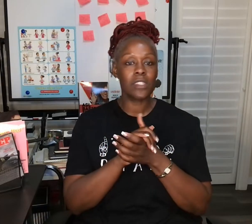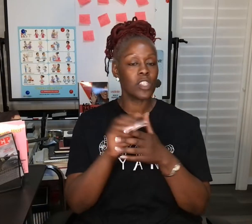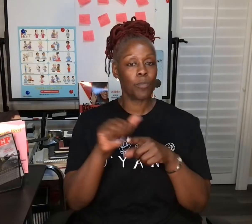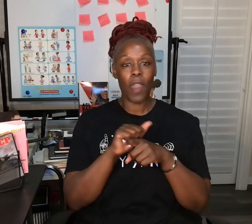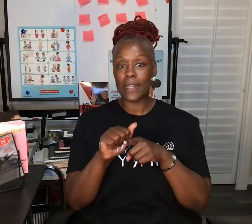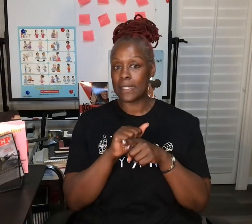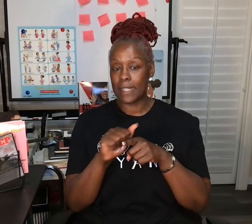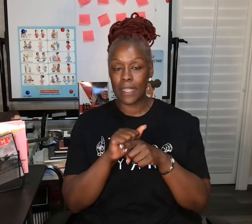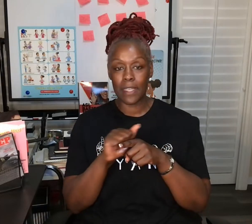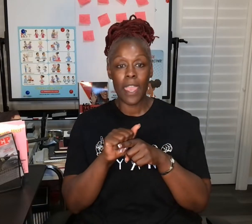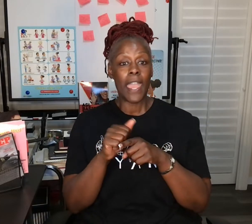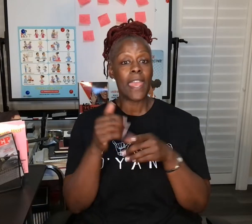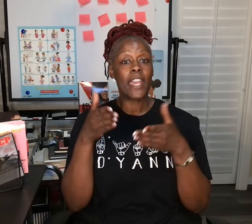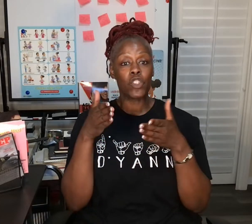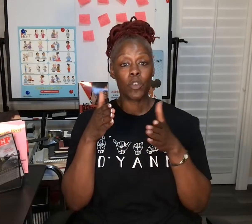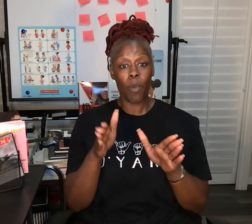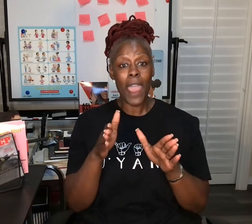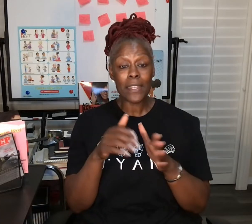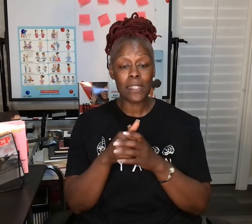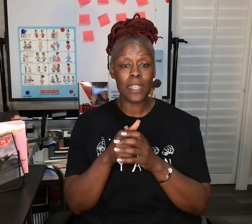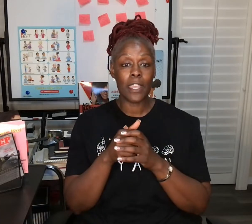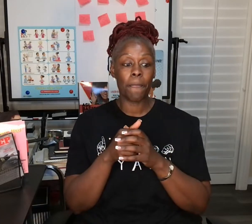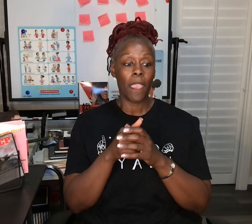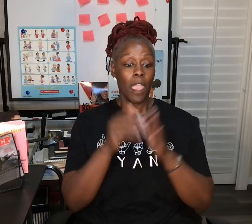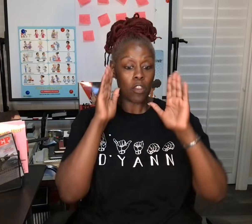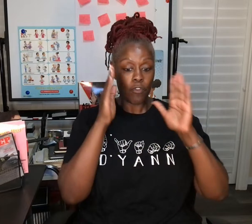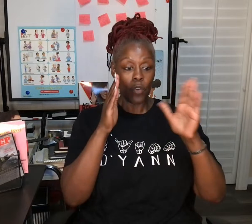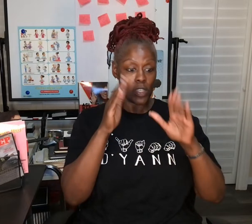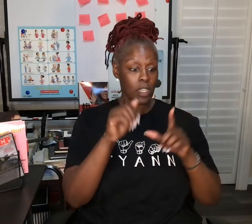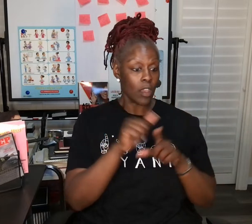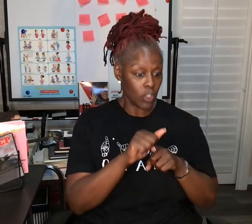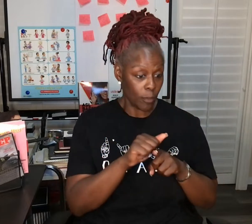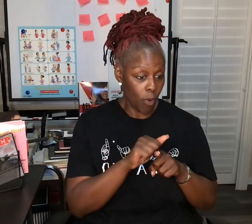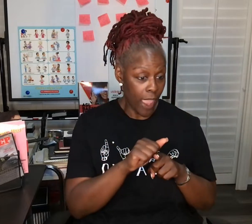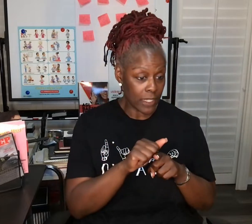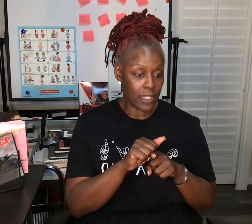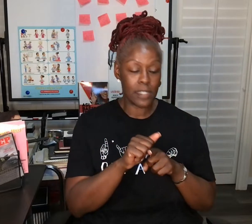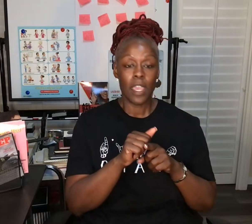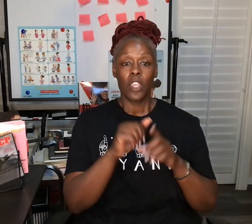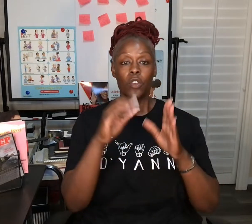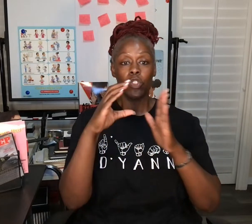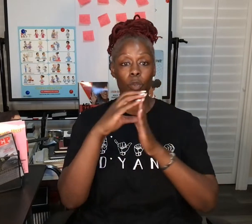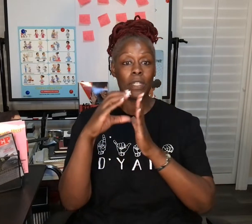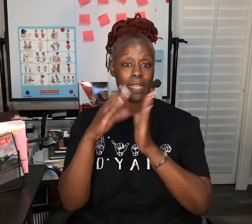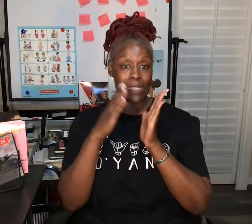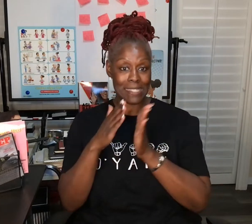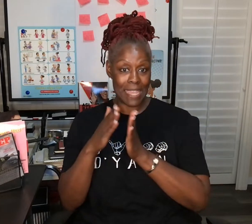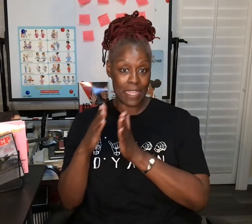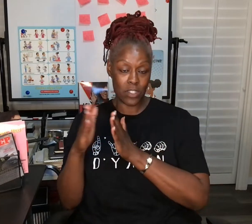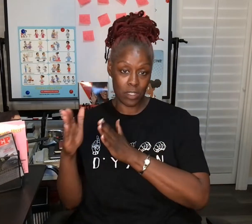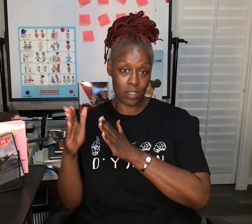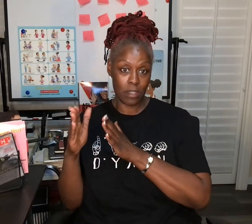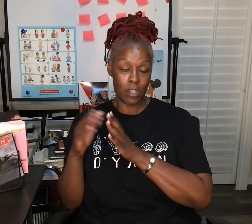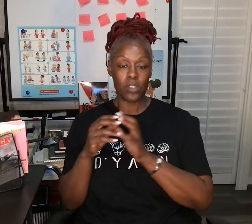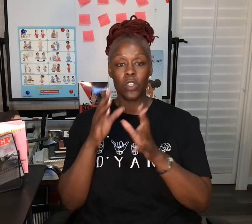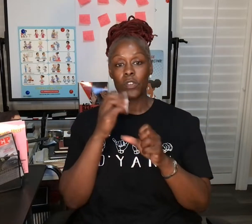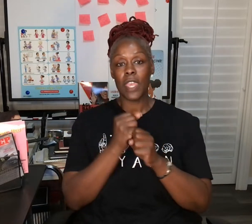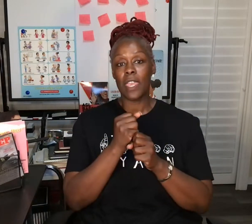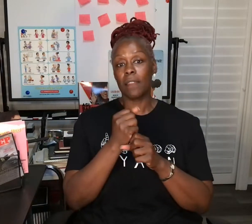just practicing, and as you're practicing, you're focusing on your practice. You do it in stages. So you